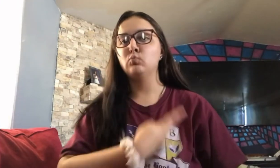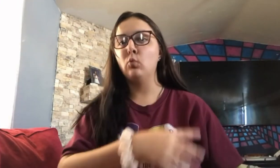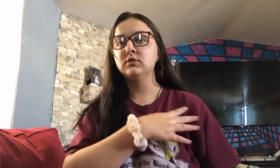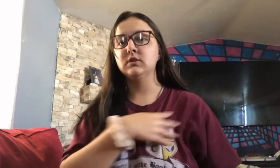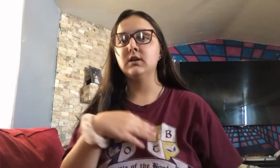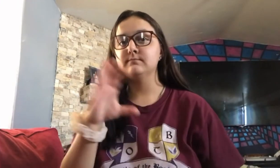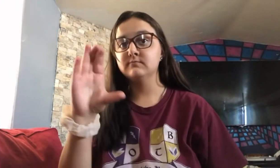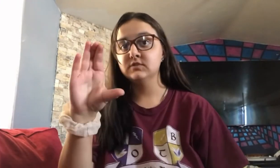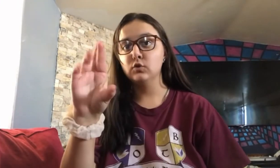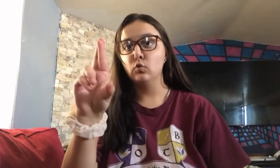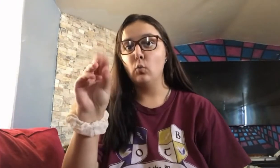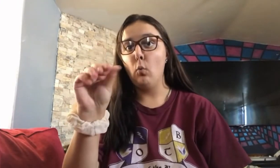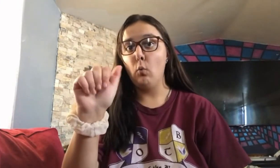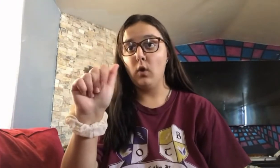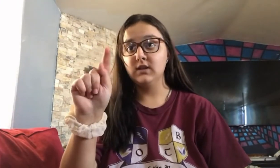She was born in Croatia